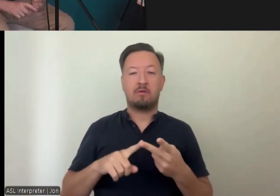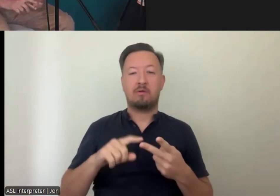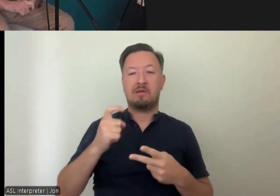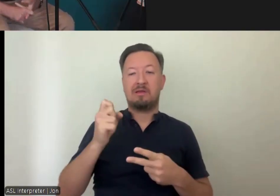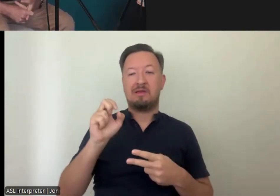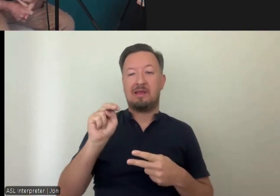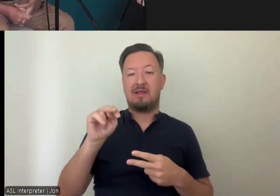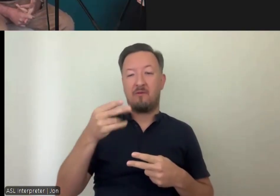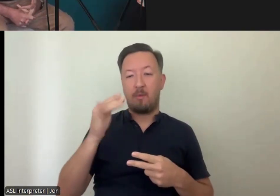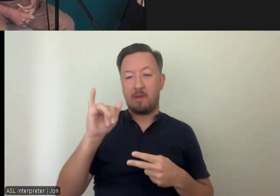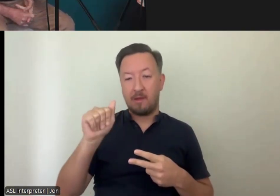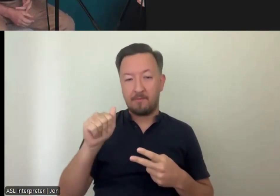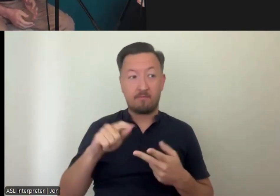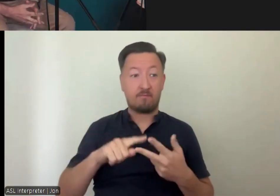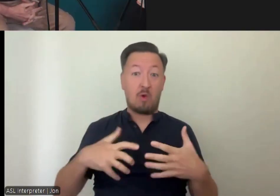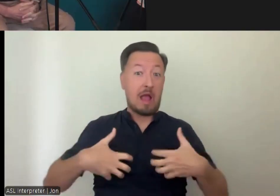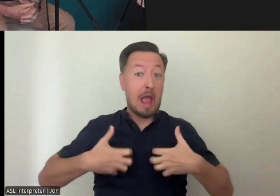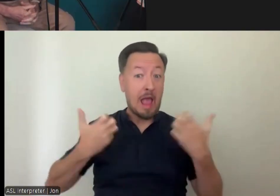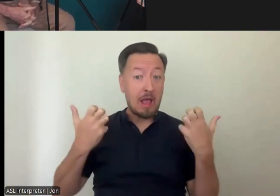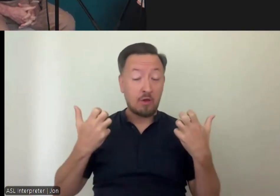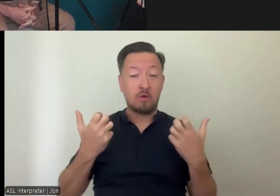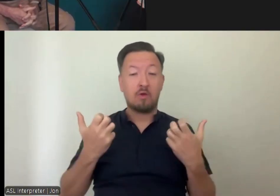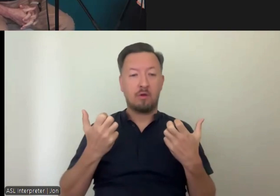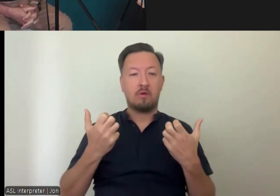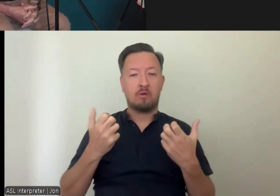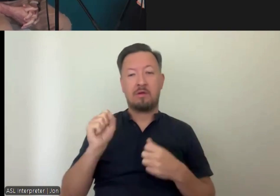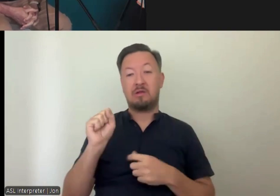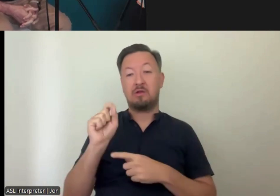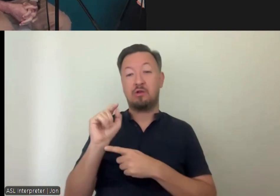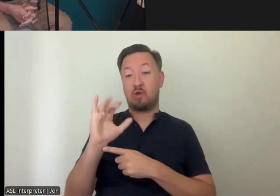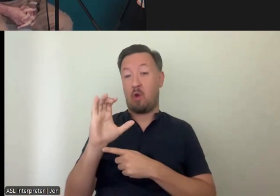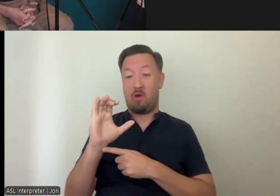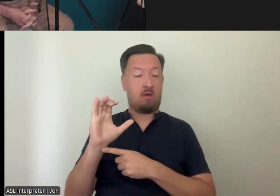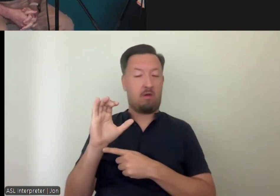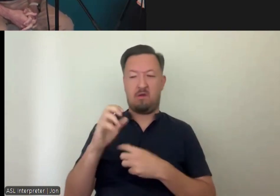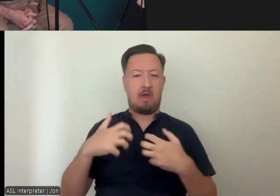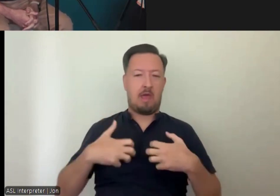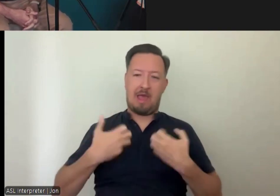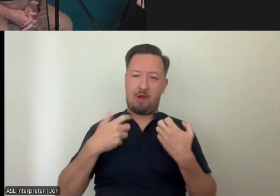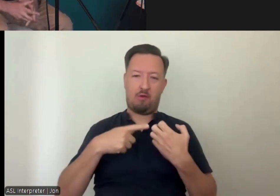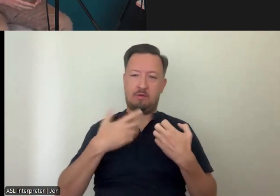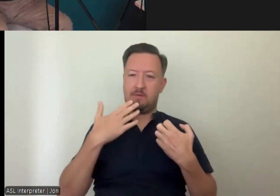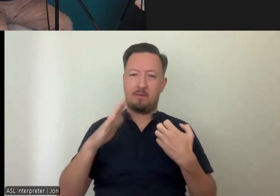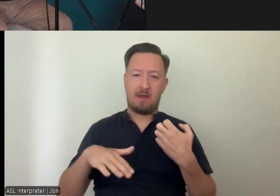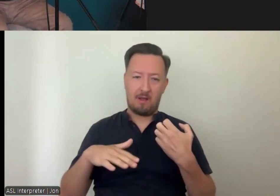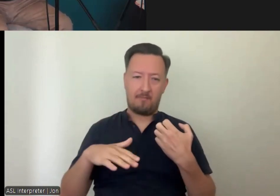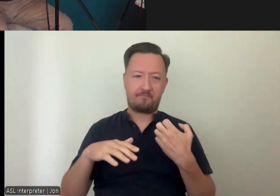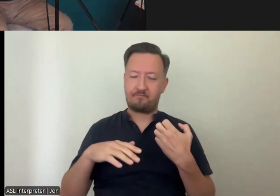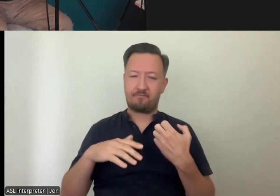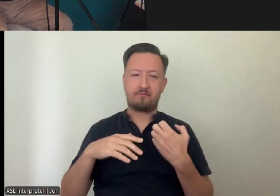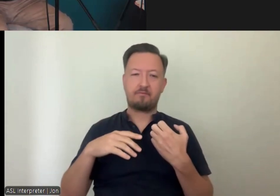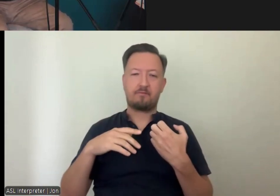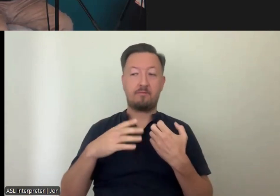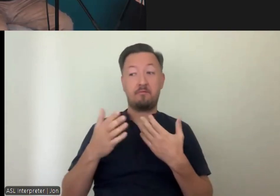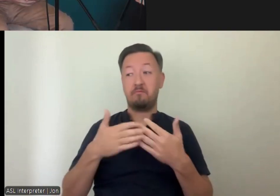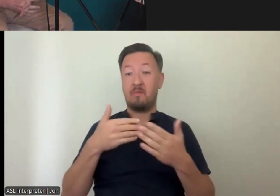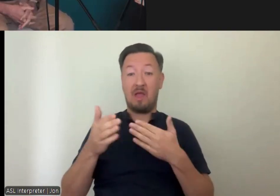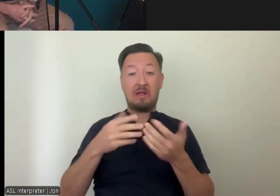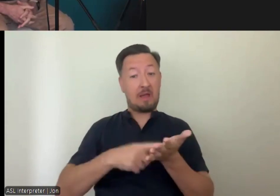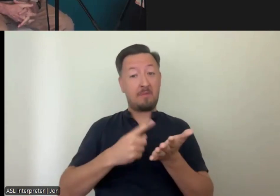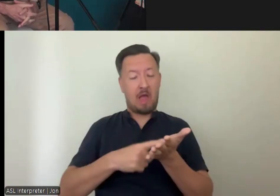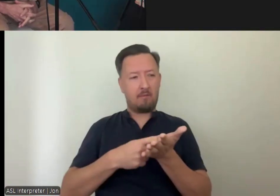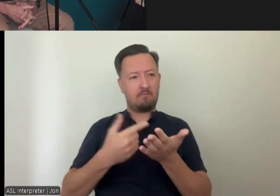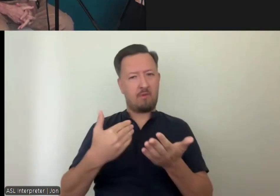xenophobia, and even anger. For the Stoics, anger is not a good thing, even when it's justified. When